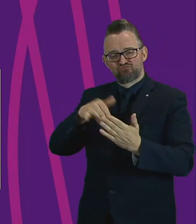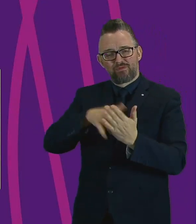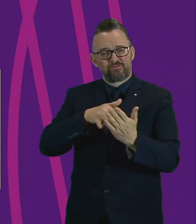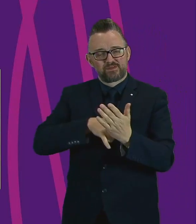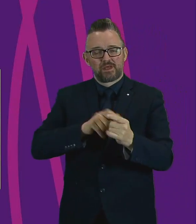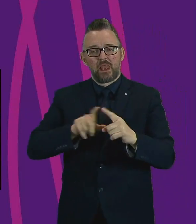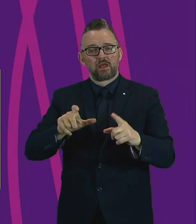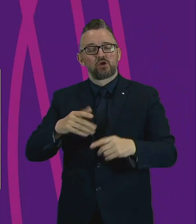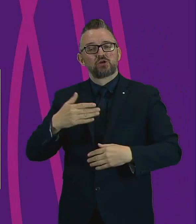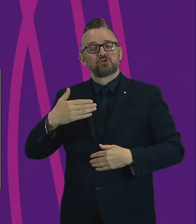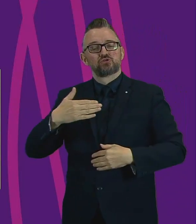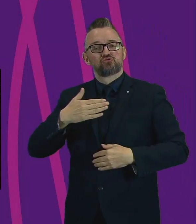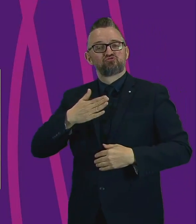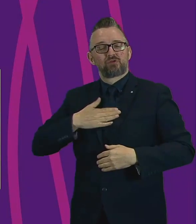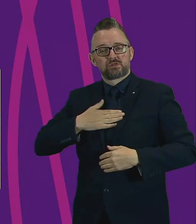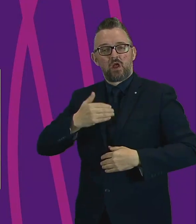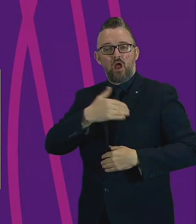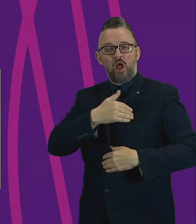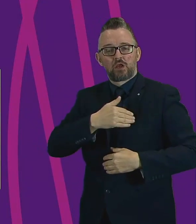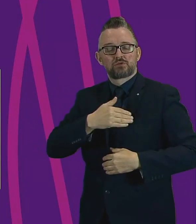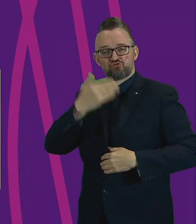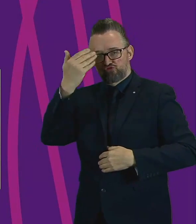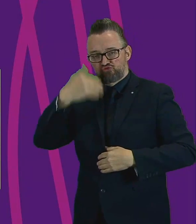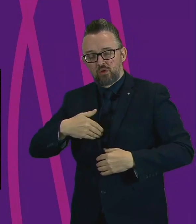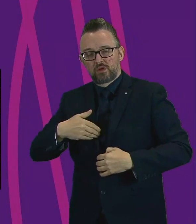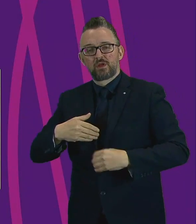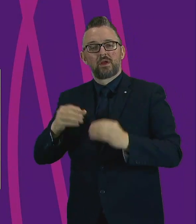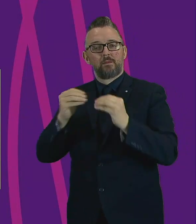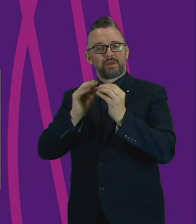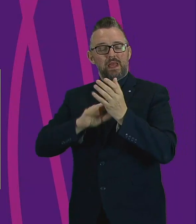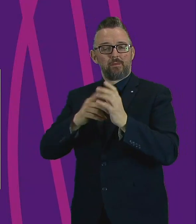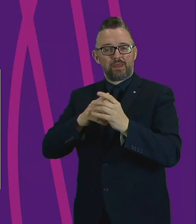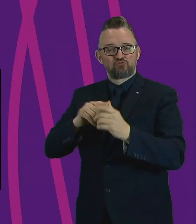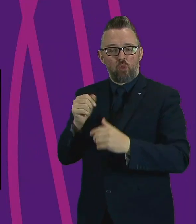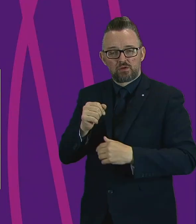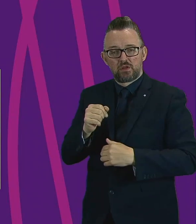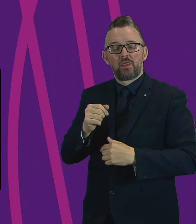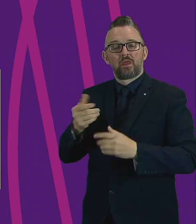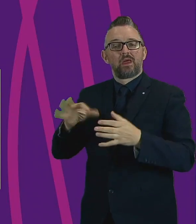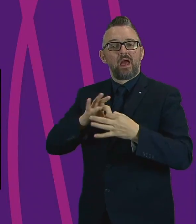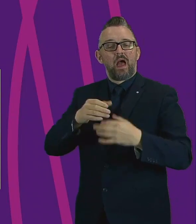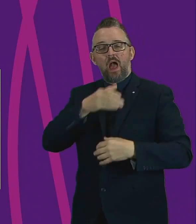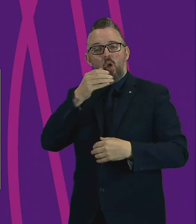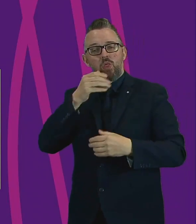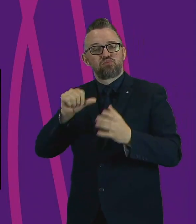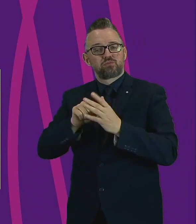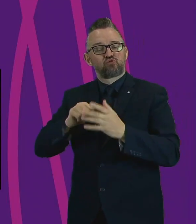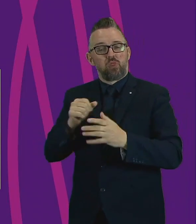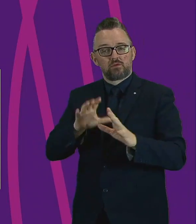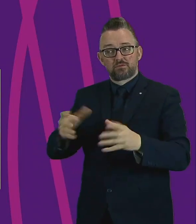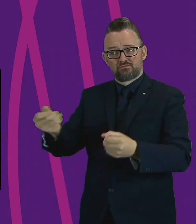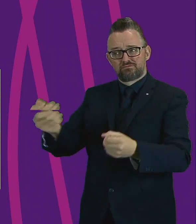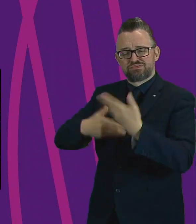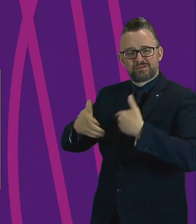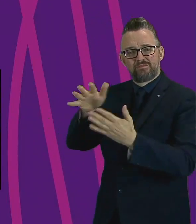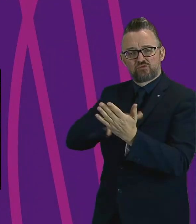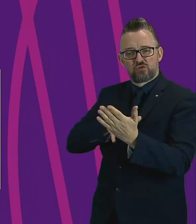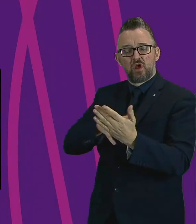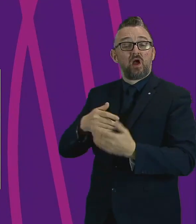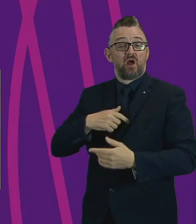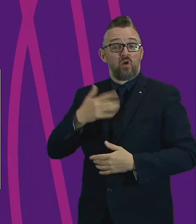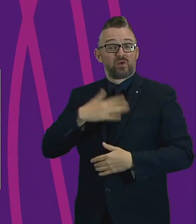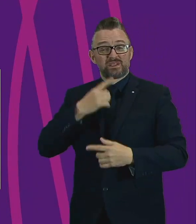Chest, Heart and Stroke Scotland, the RCN, BMA Scotland and Scottish Health Action on alcohol problems. And like the Cabinet Secretary, I want to begin by